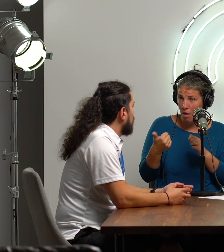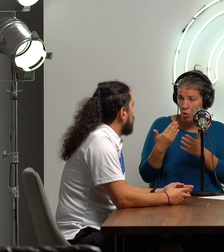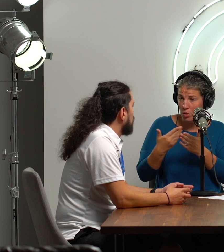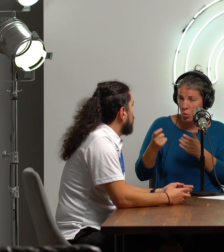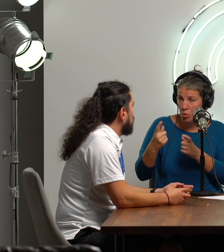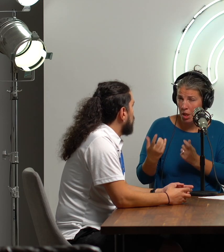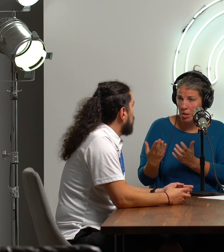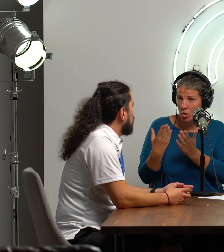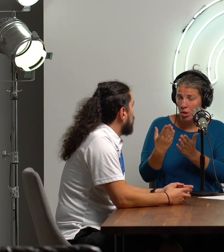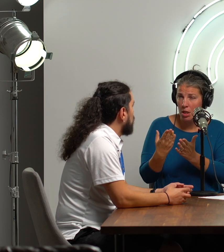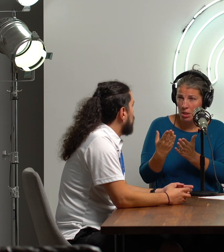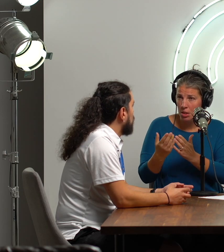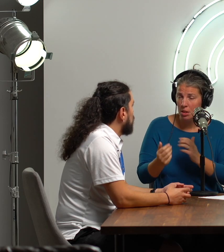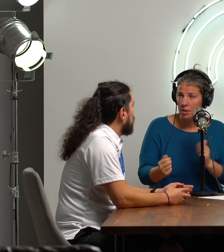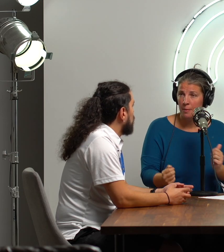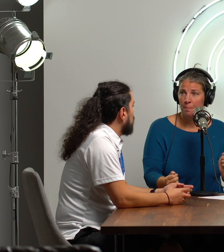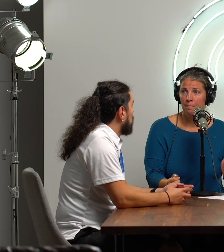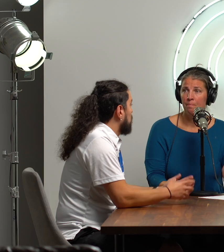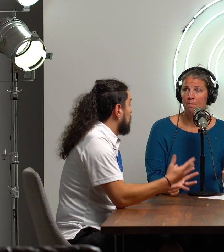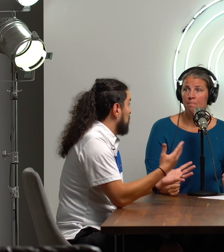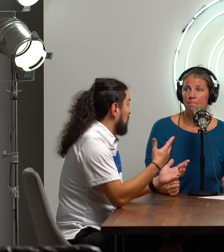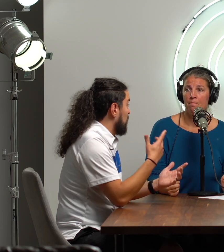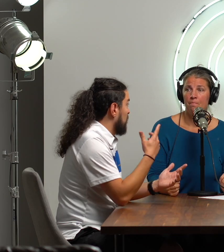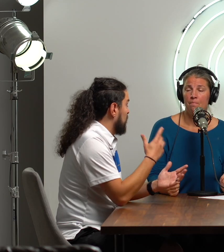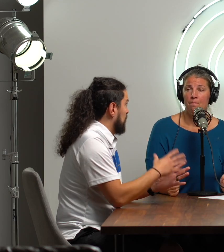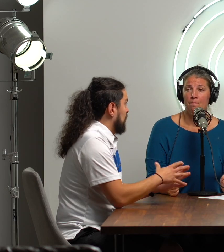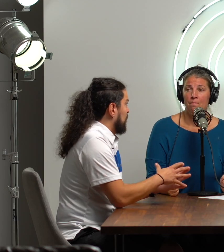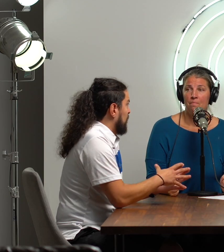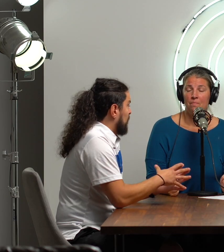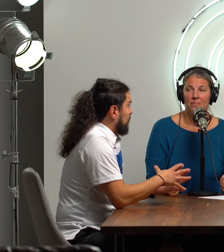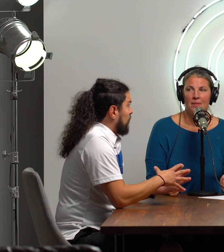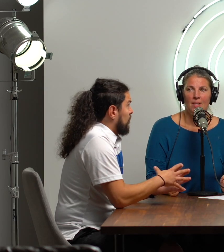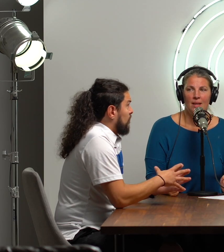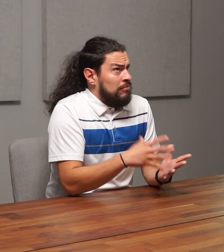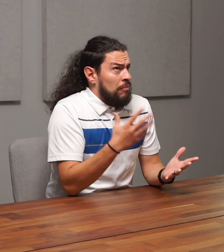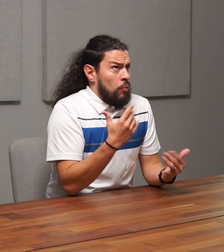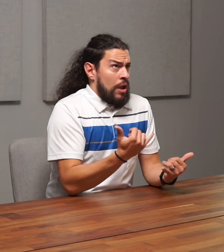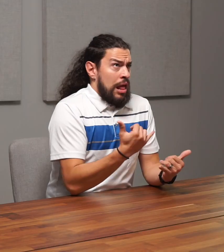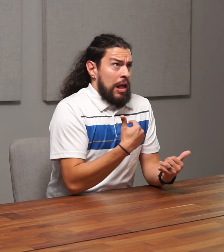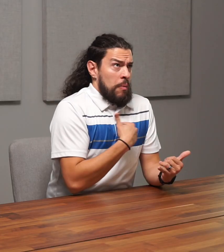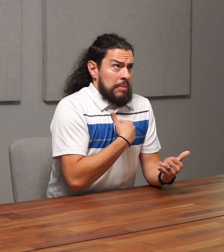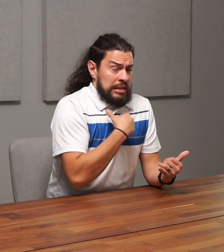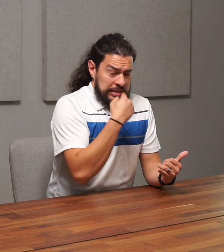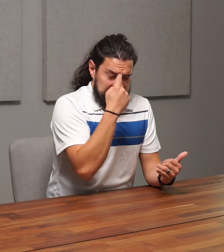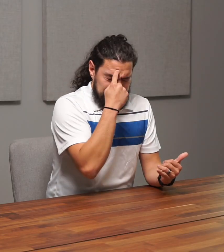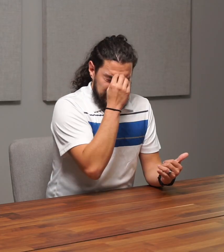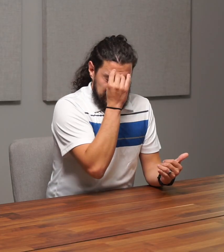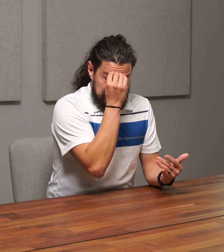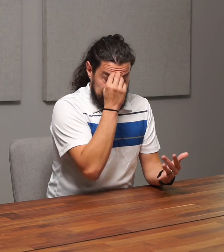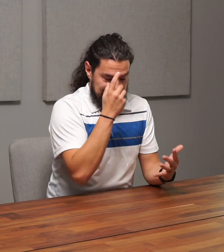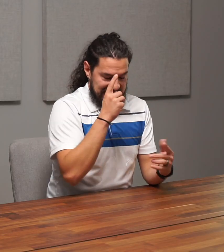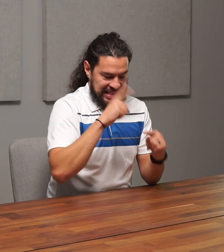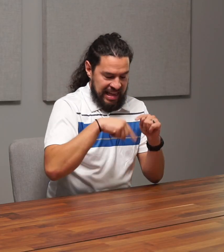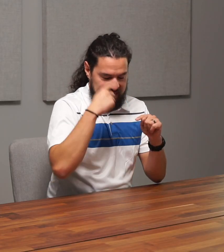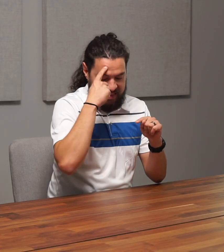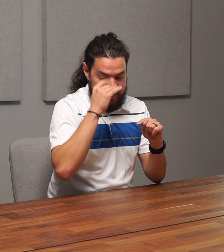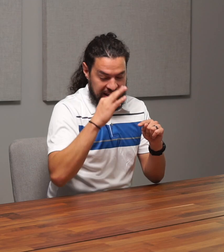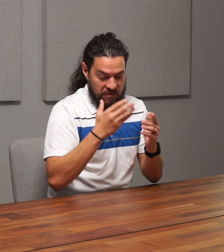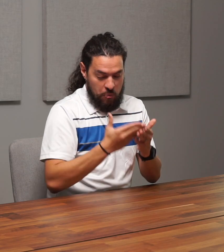suggest I'm trying to think oh goodness